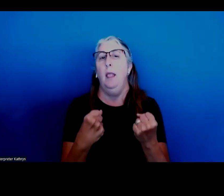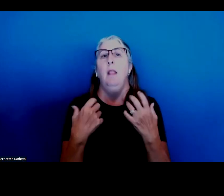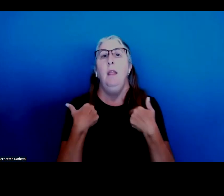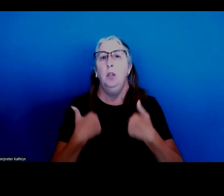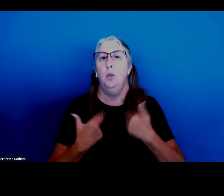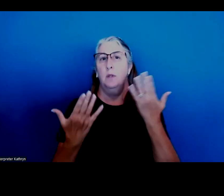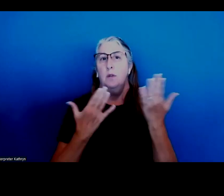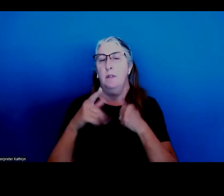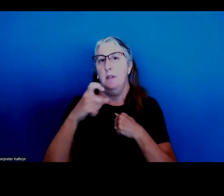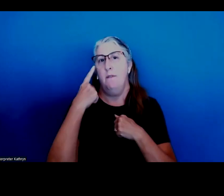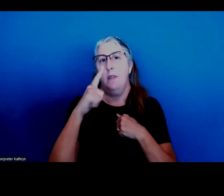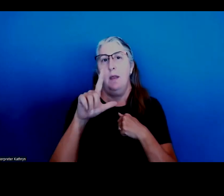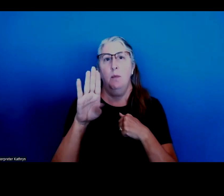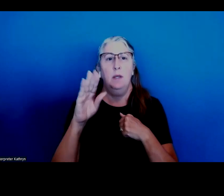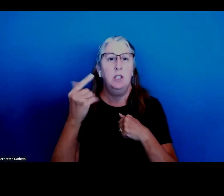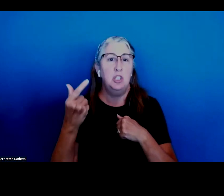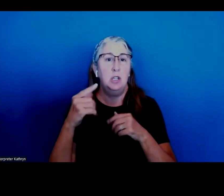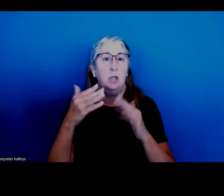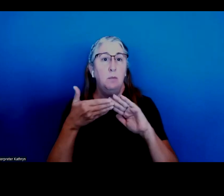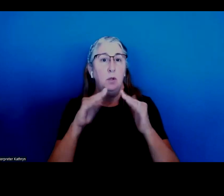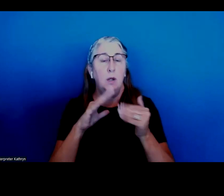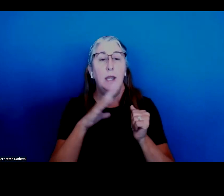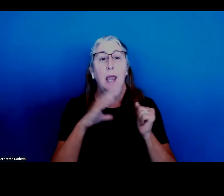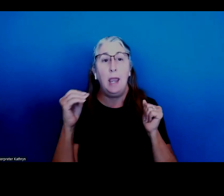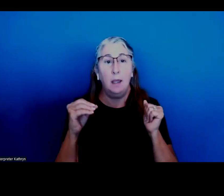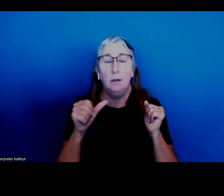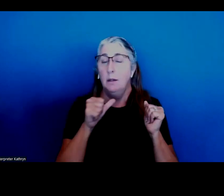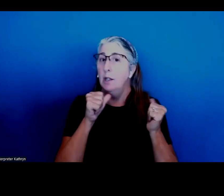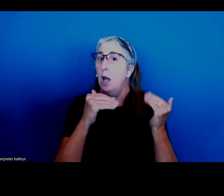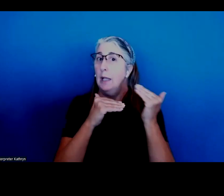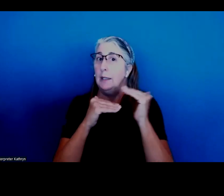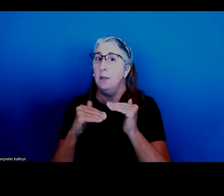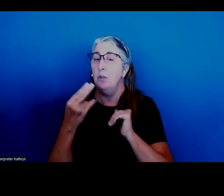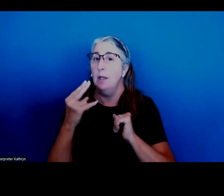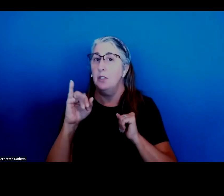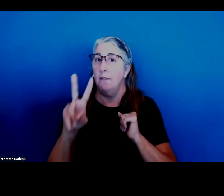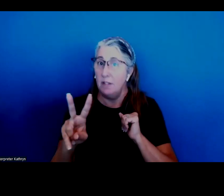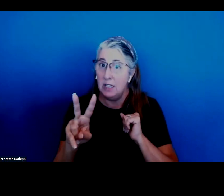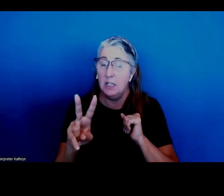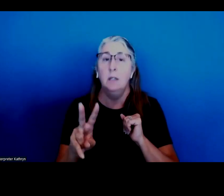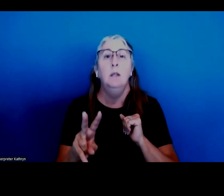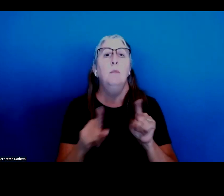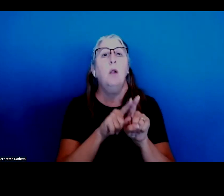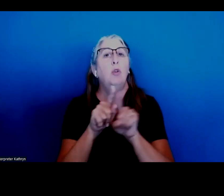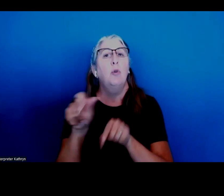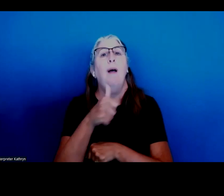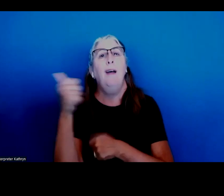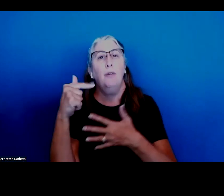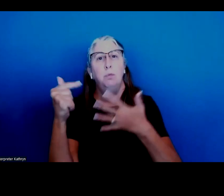LGBT community, and also, not limiting it to HIV, but thinking about other